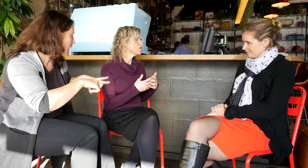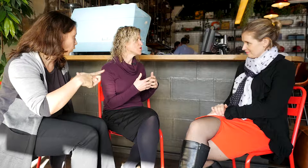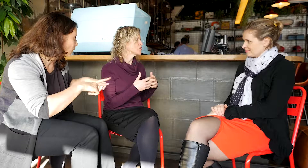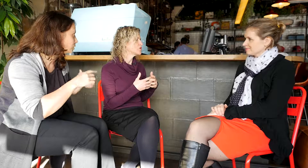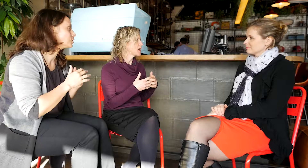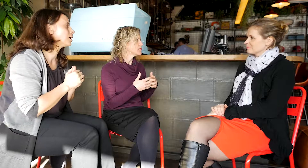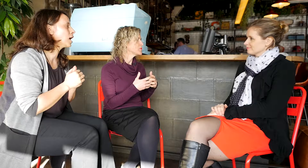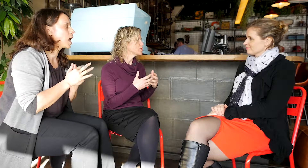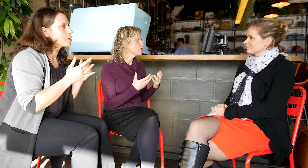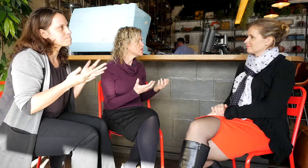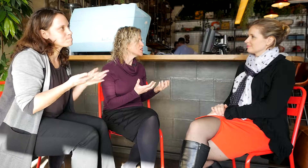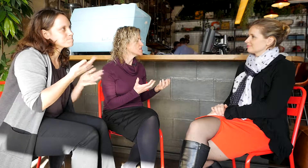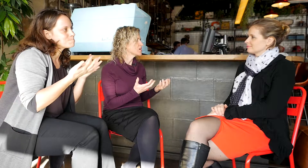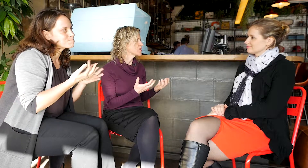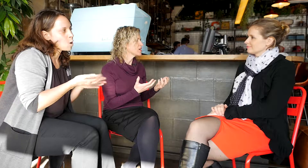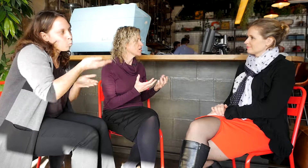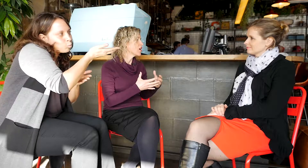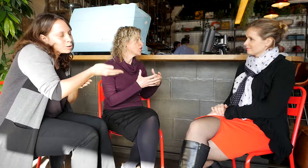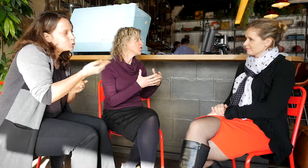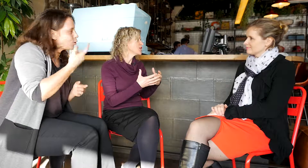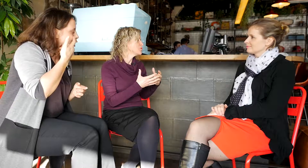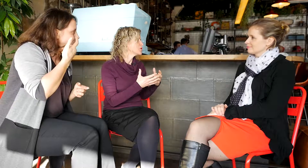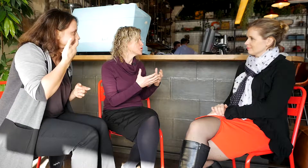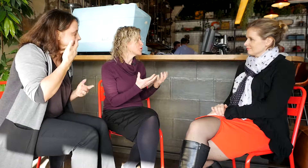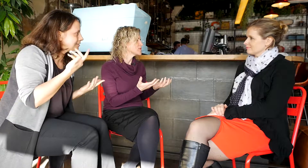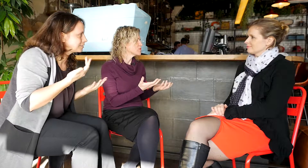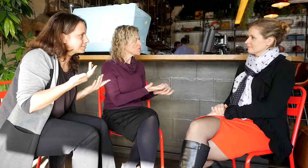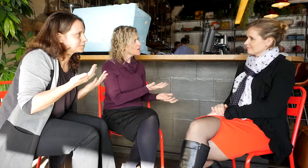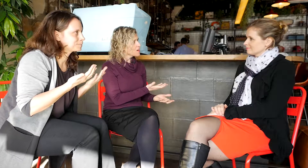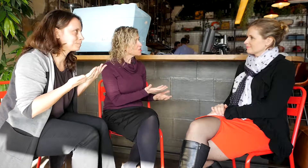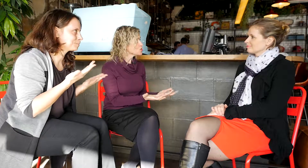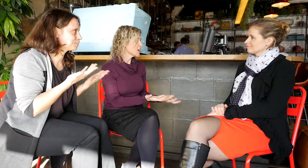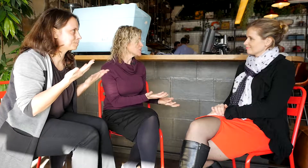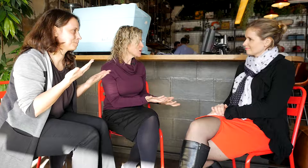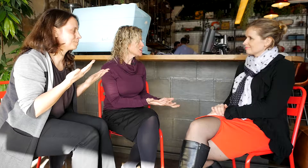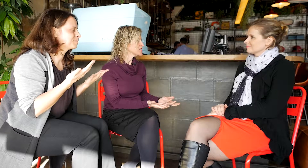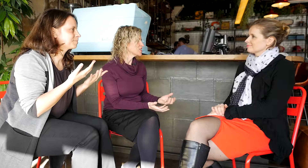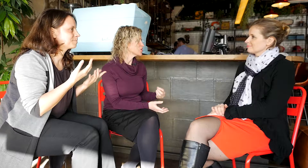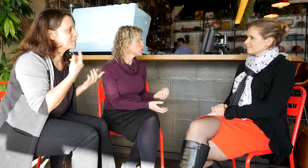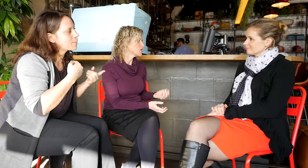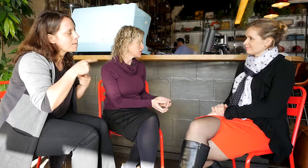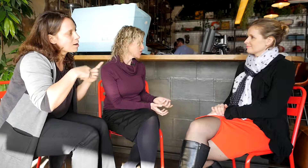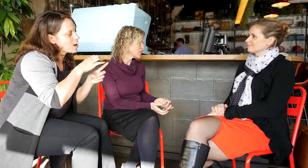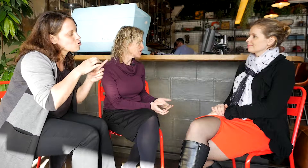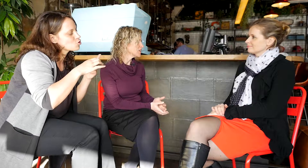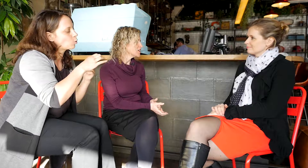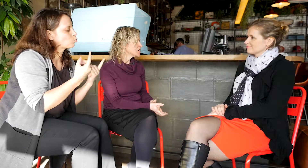sort of notice, I think, can you sort of talk about some cultural aspects that are sort of very specific